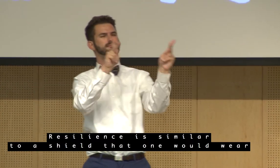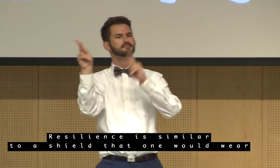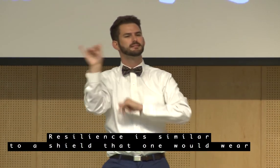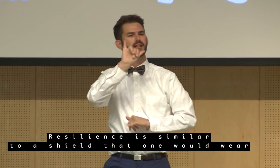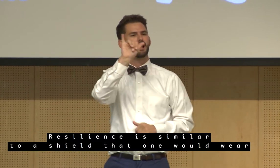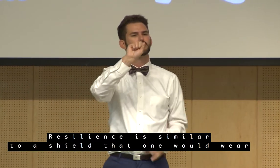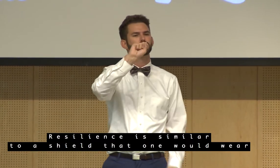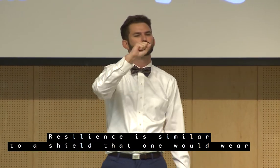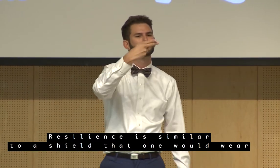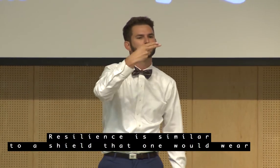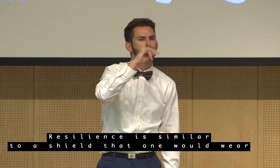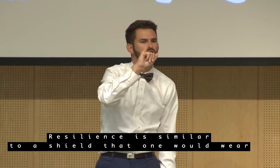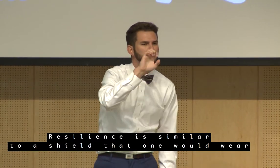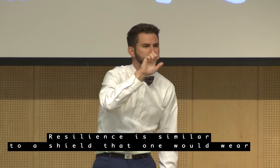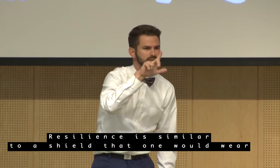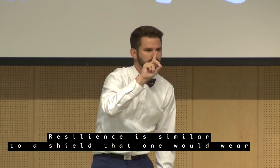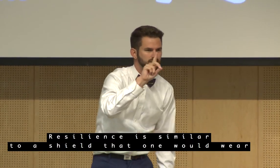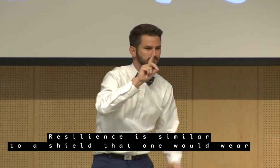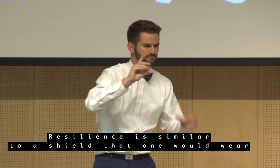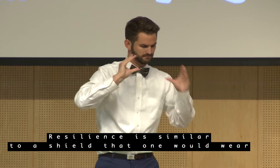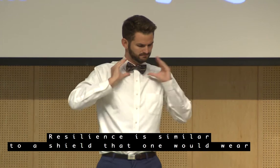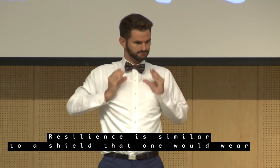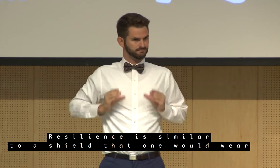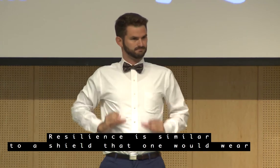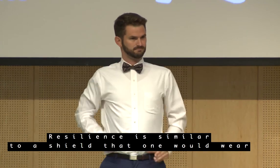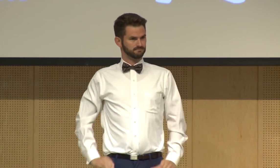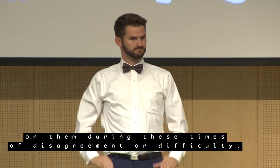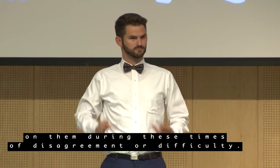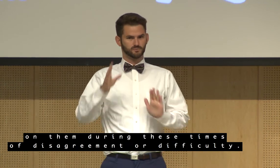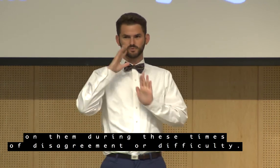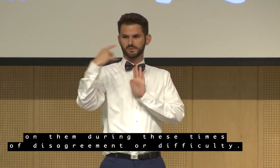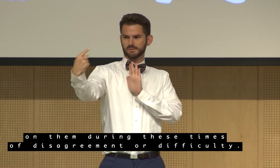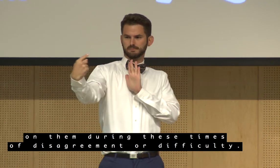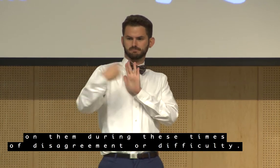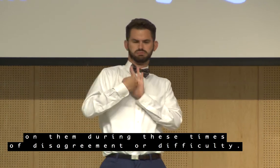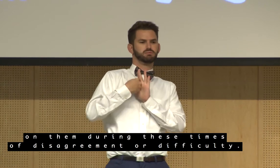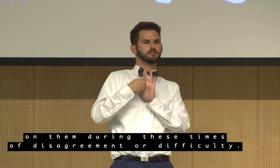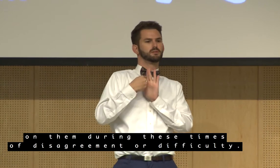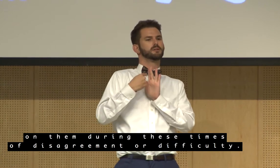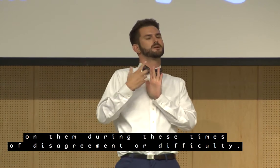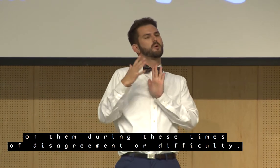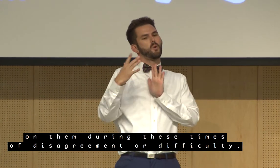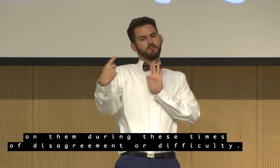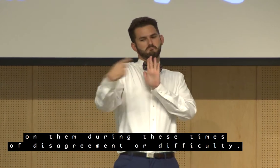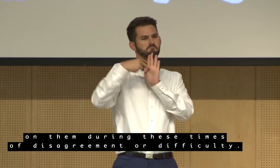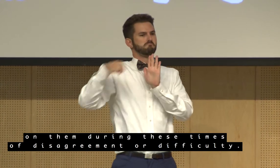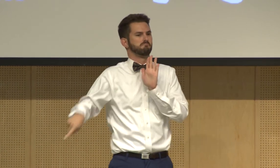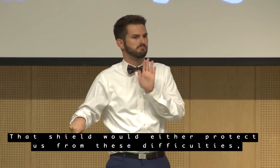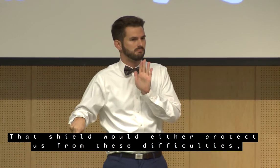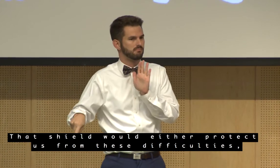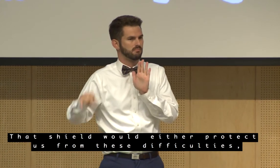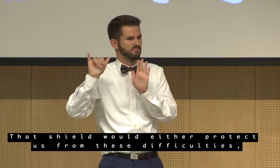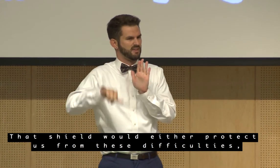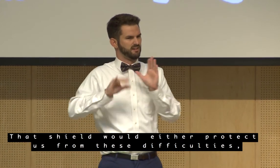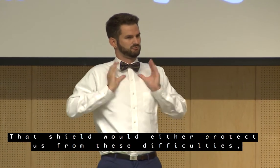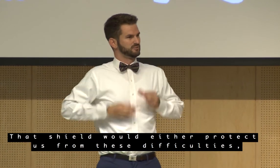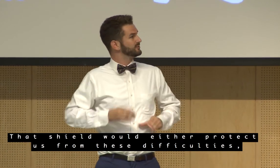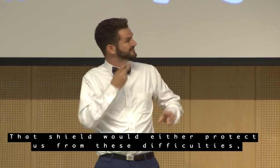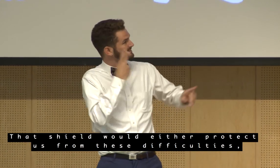is similar to a shield that one would wear on them during these times of disagreement or difficulty. That shield would either protect